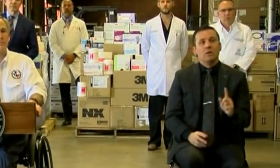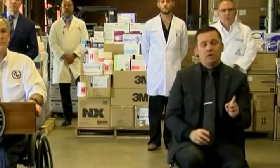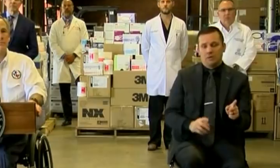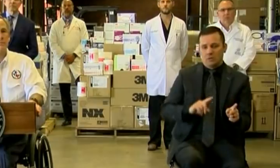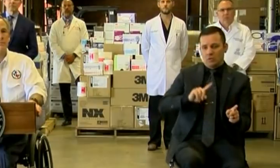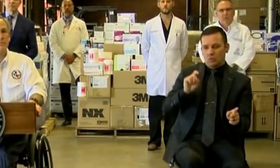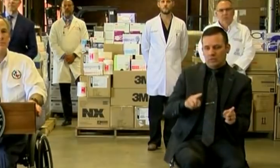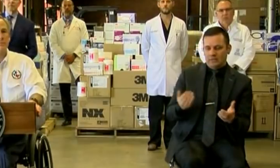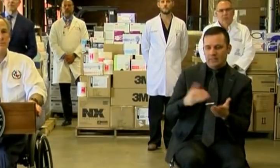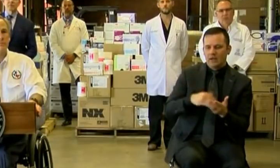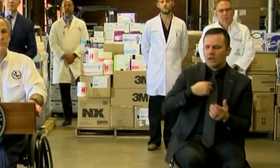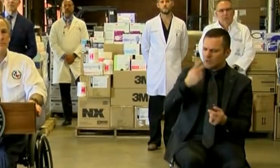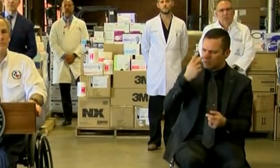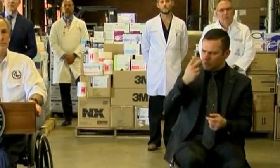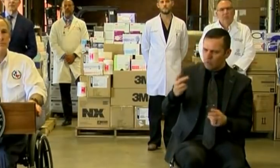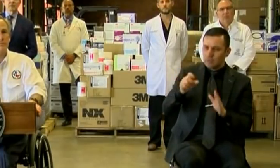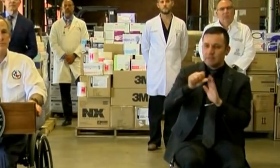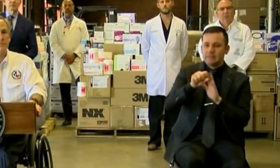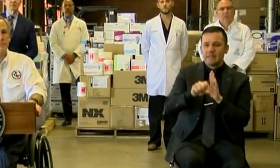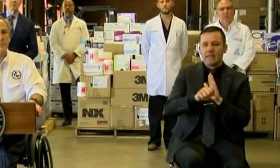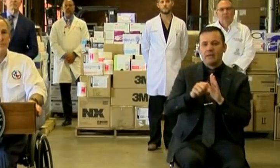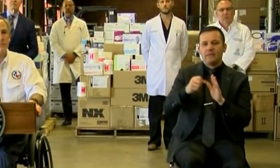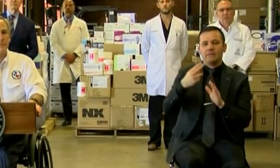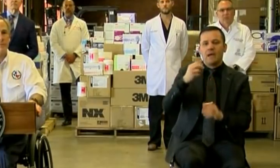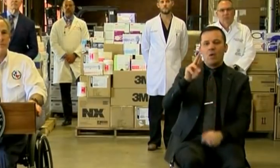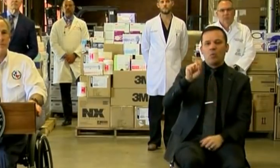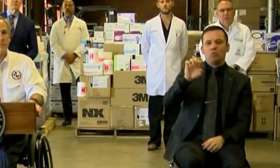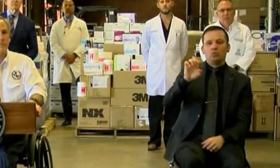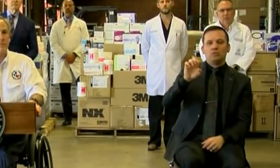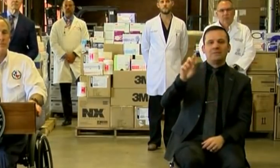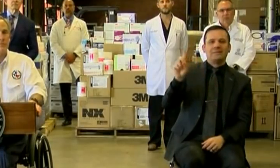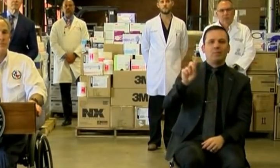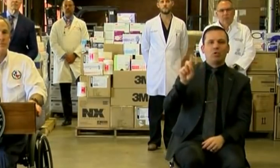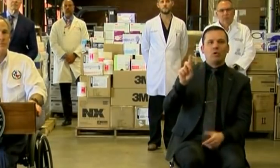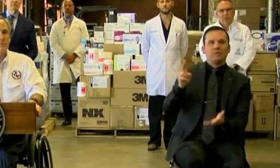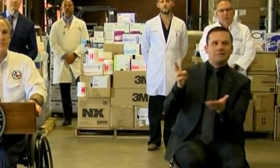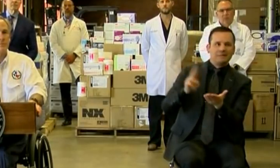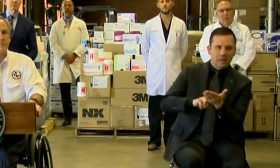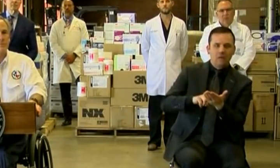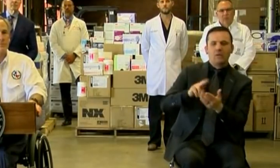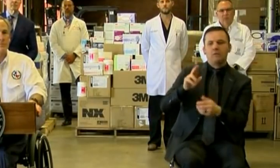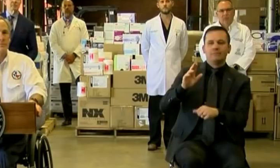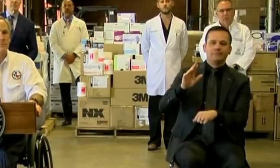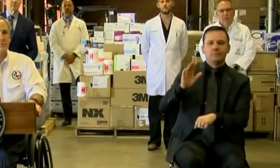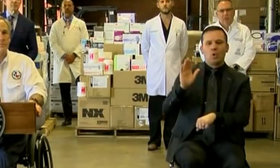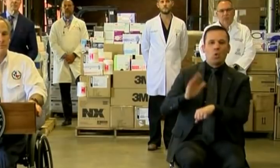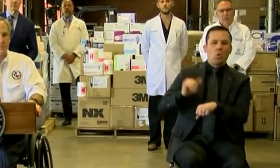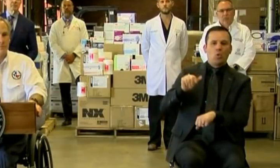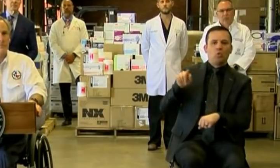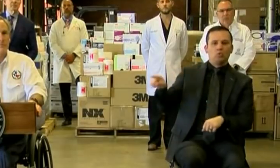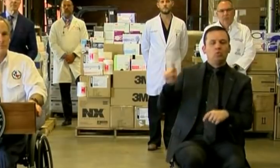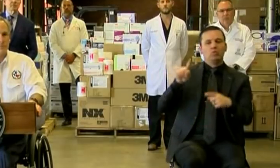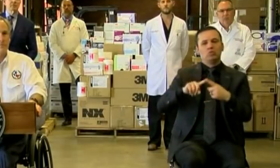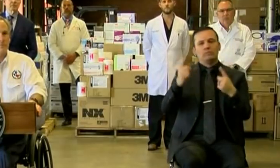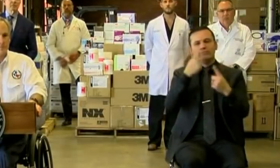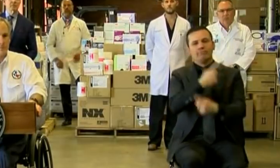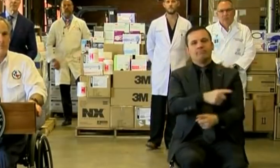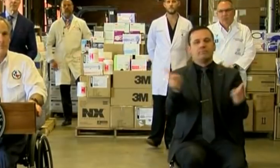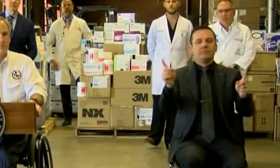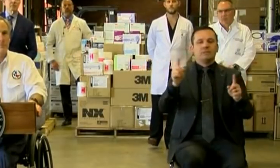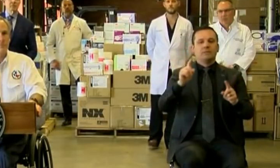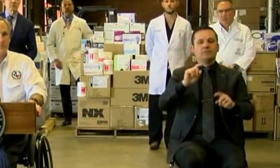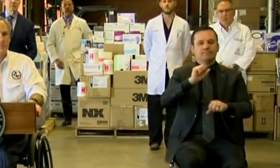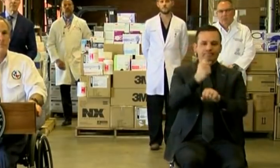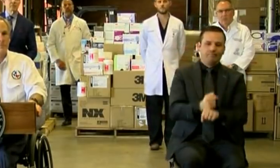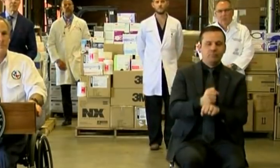I'm sure that you saw that State House Democrats, nearly all of them, signed on to a letter calling on you to issue statewide